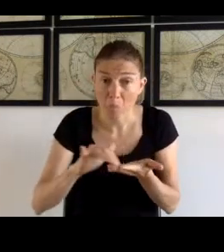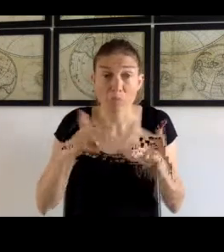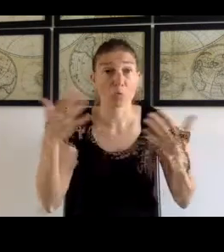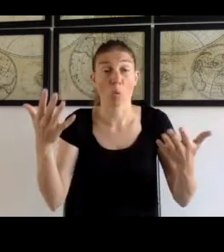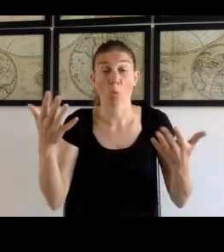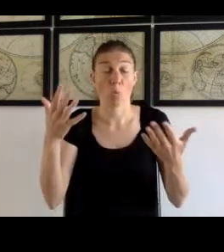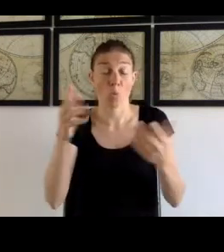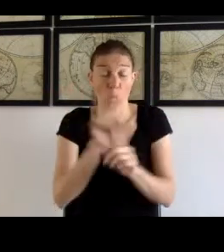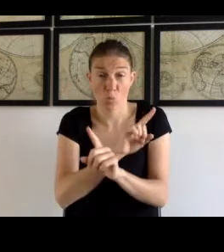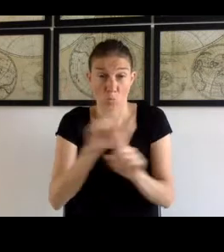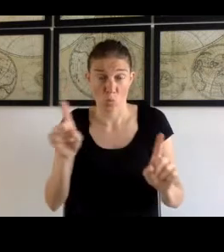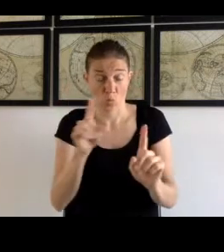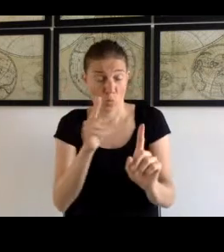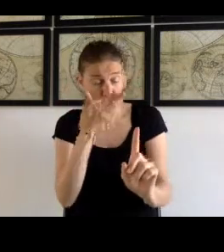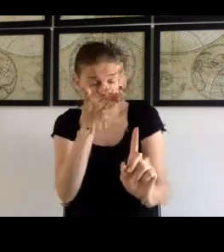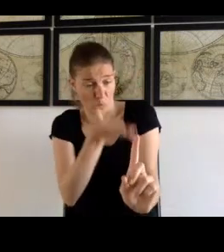recognize